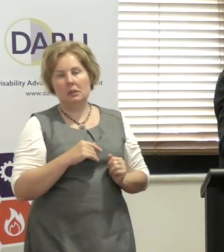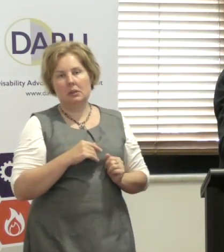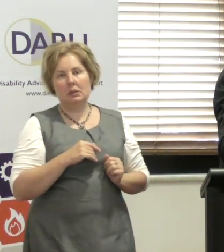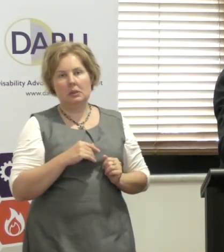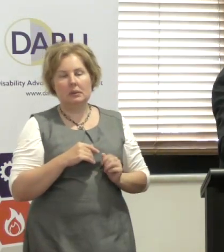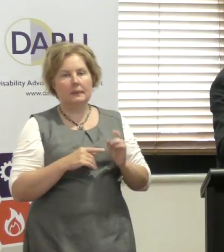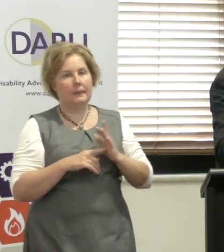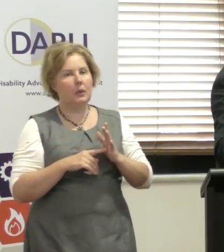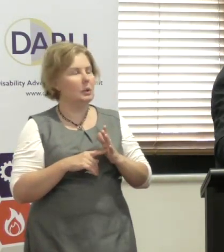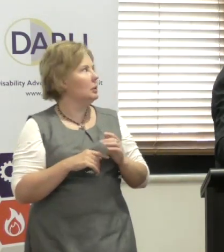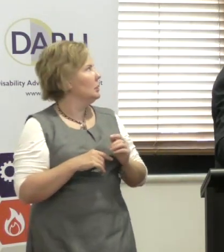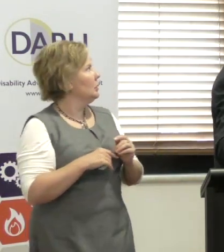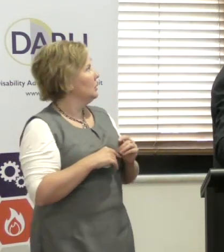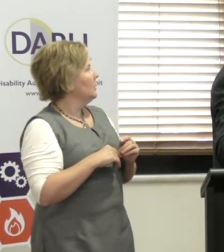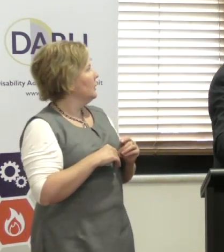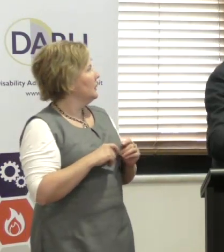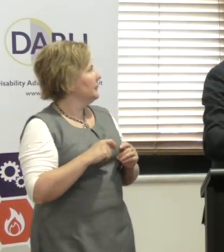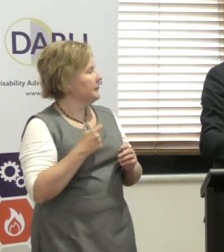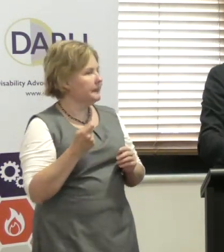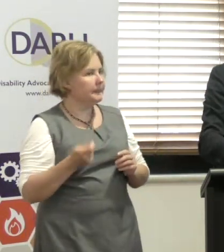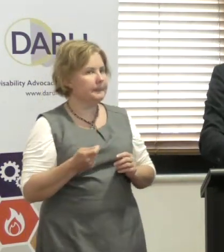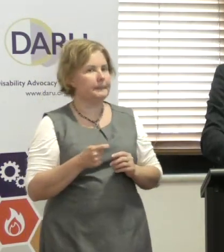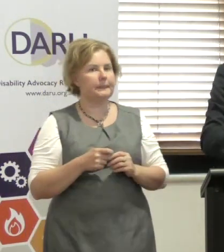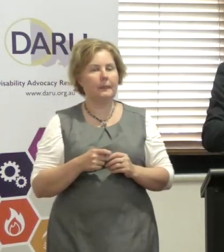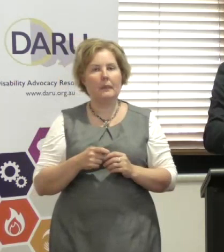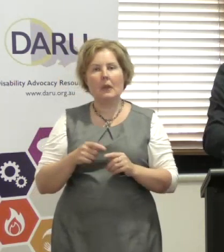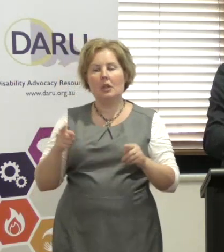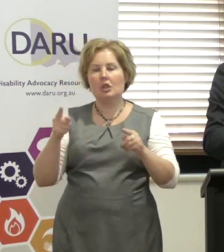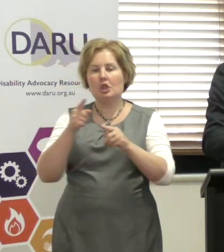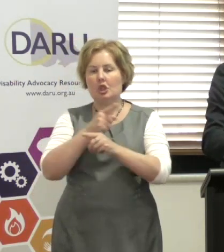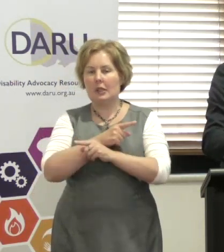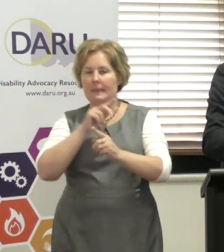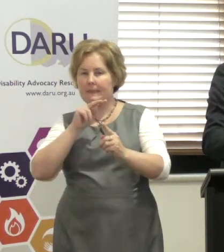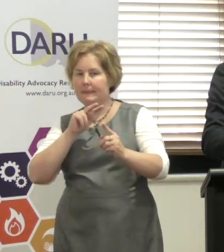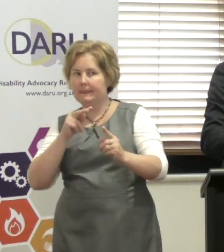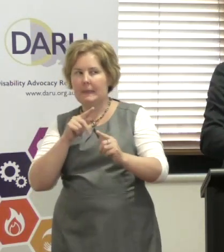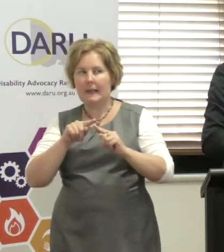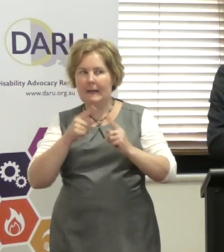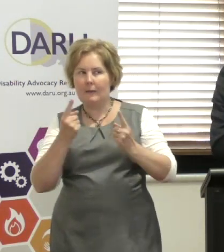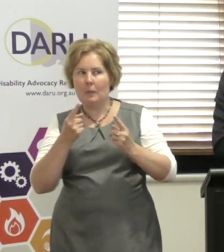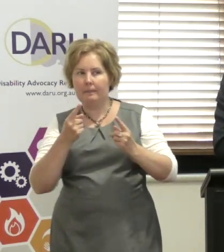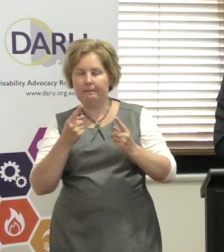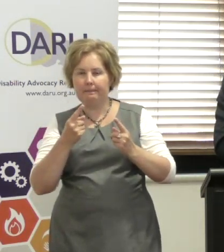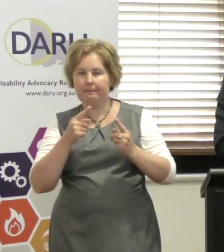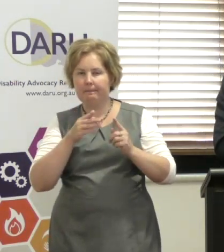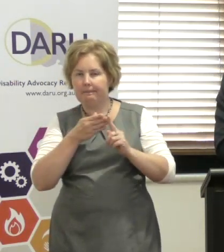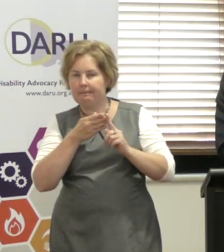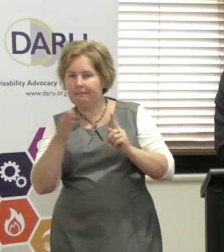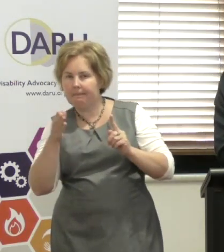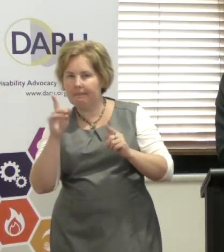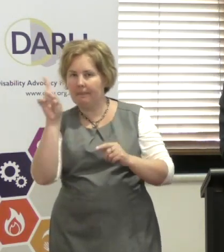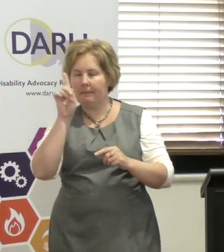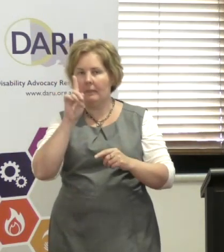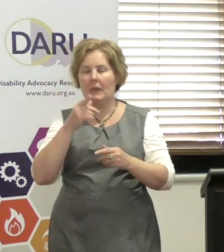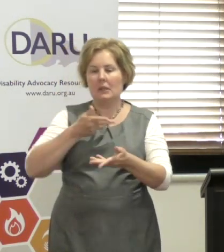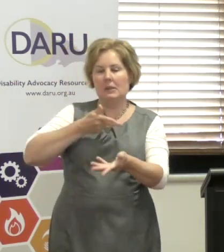I'll move through this. Change of tack now. And this was a discussion that I had with